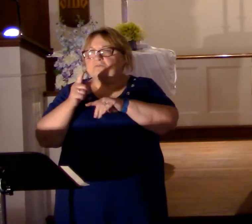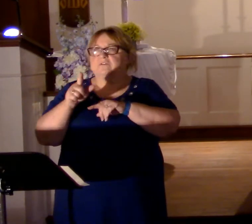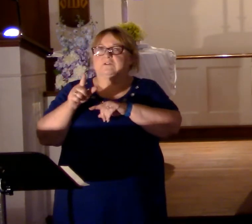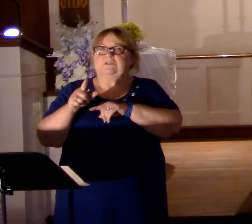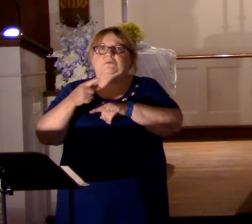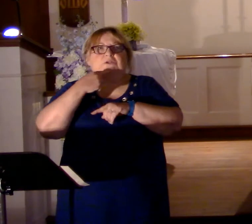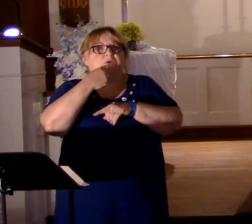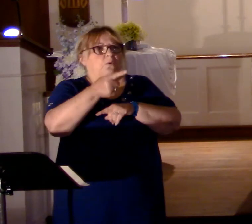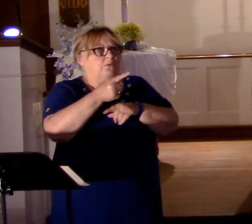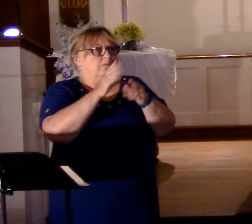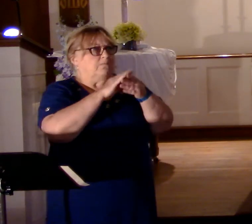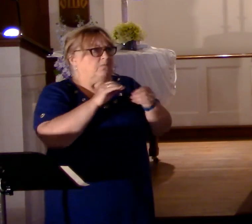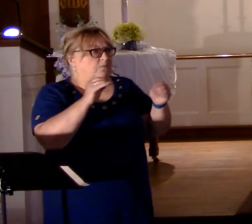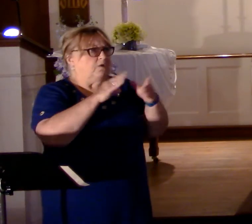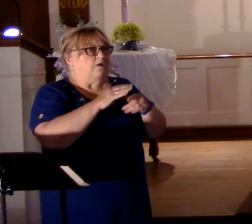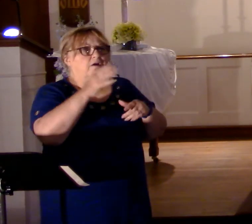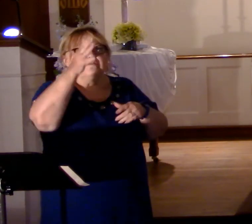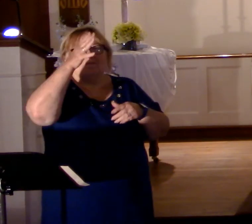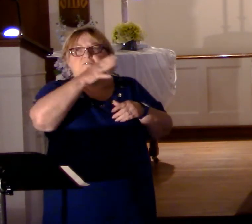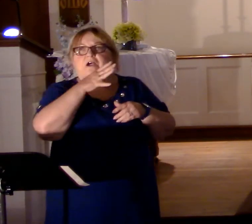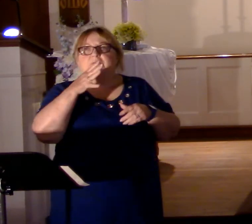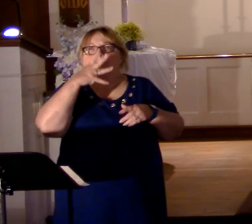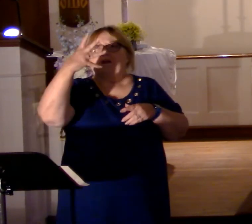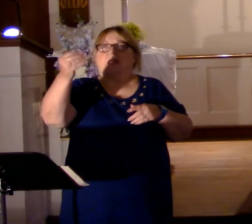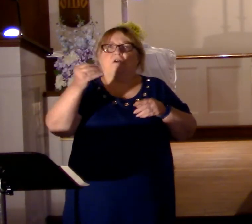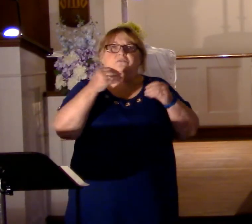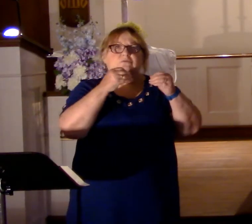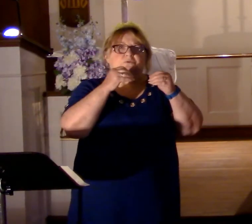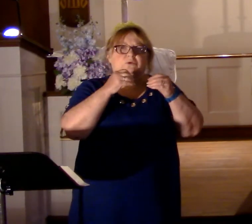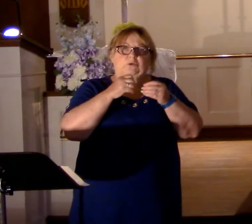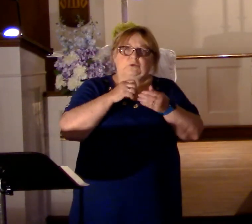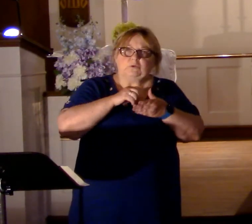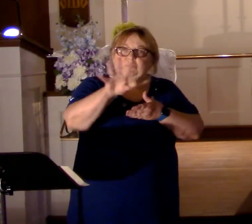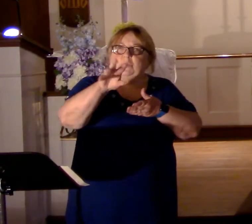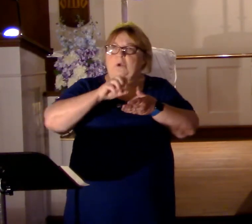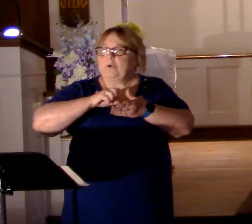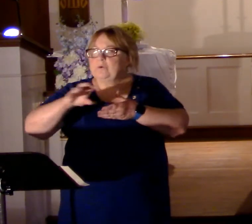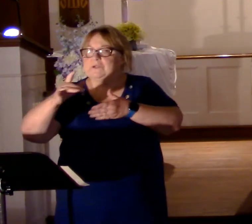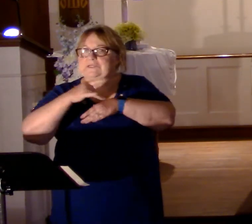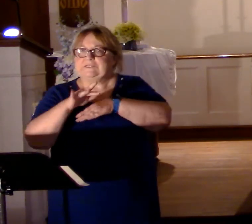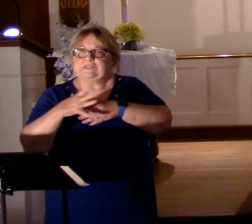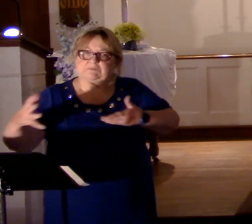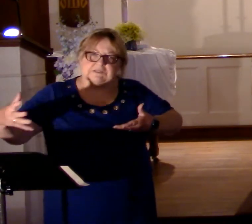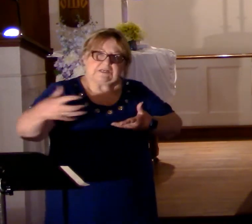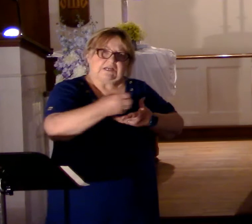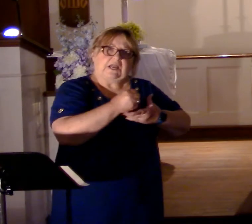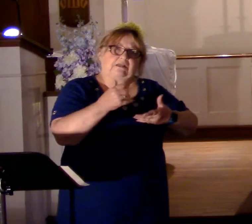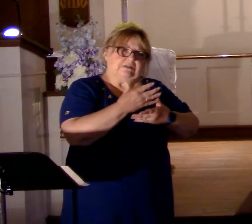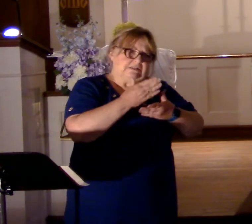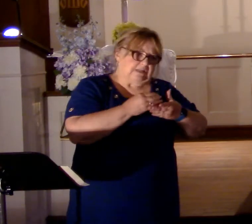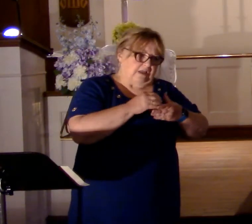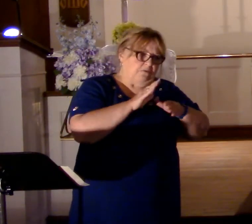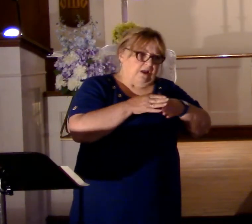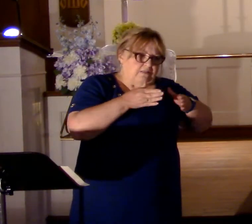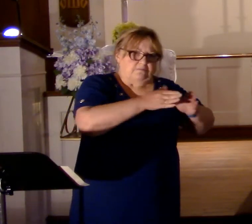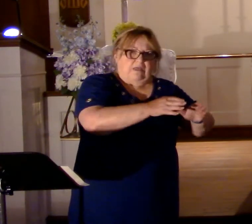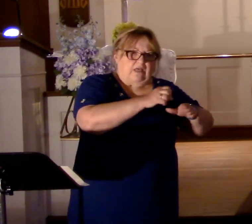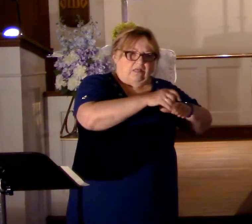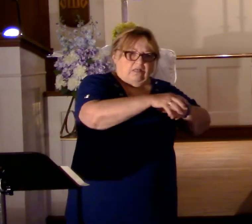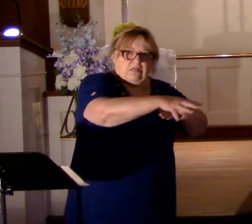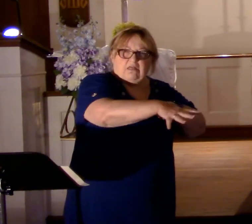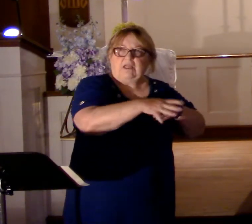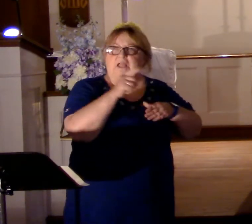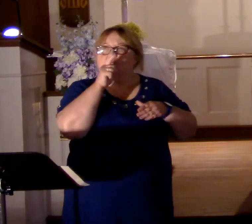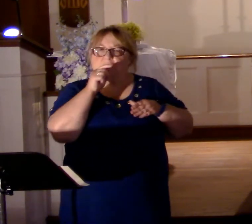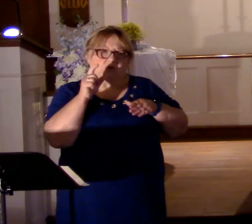in parables, saying, a farmer went out to sow his seed. As he was gathering the seed, some fell along the path, and the